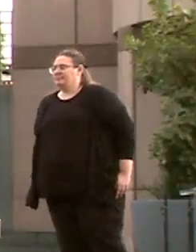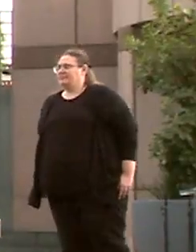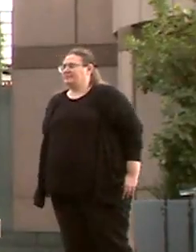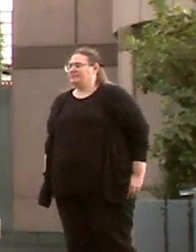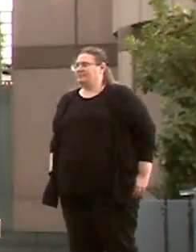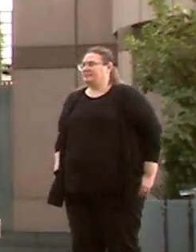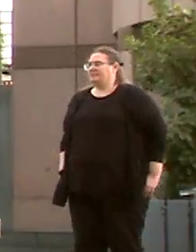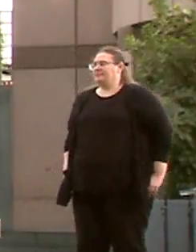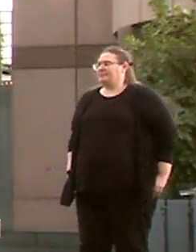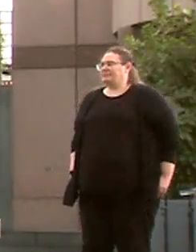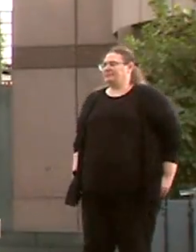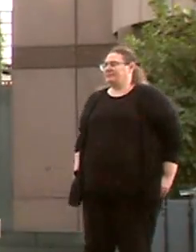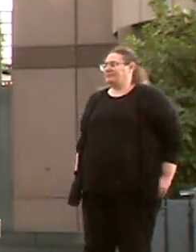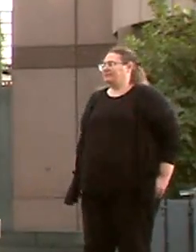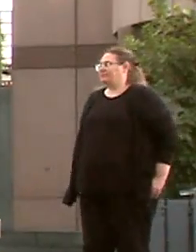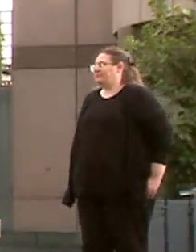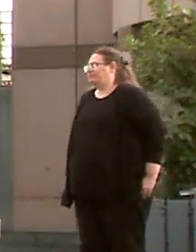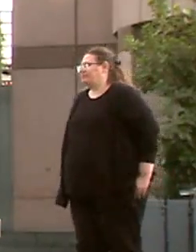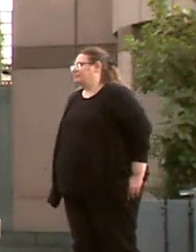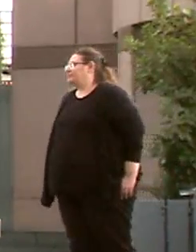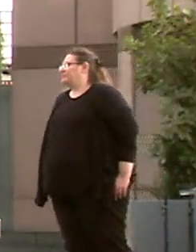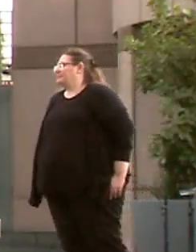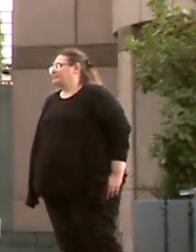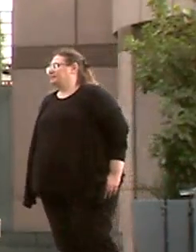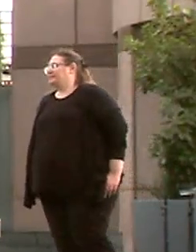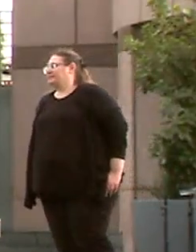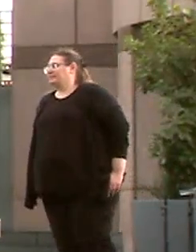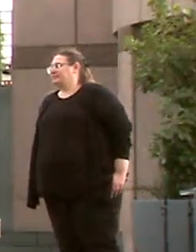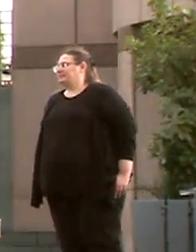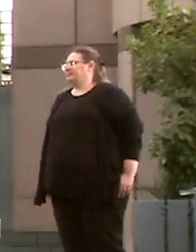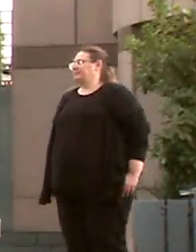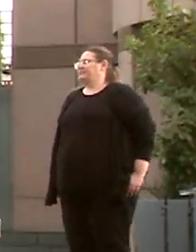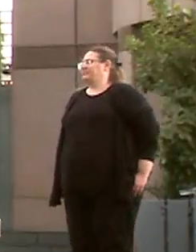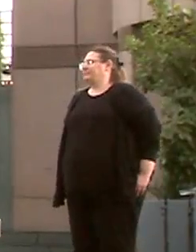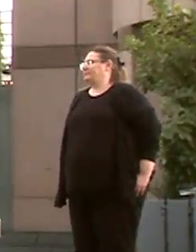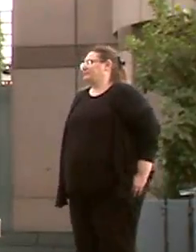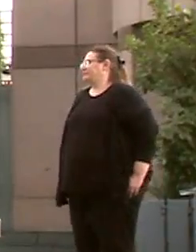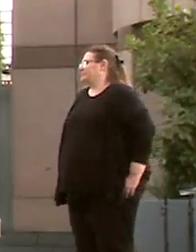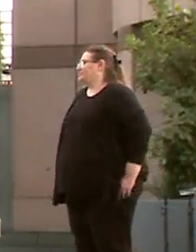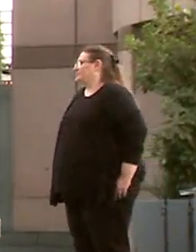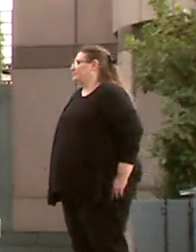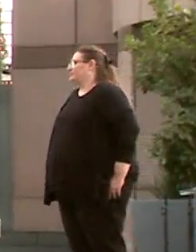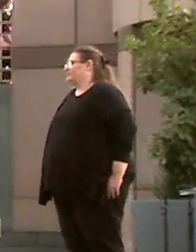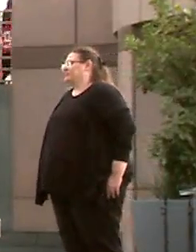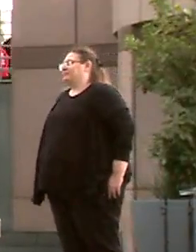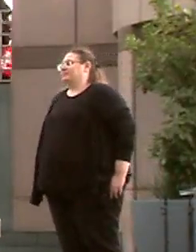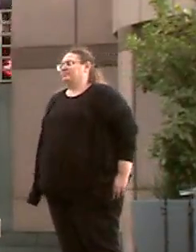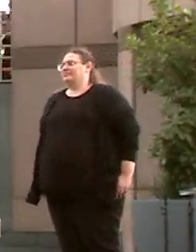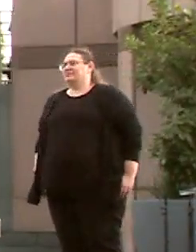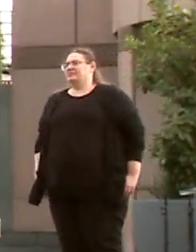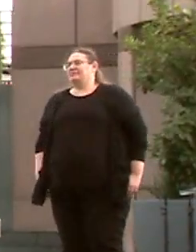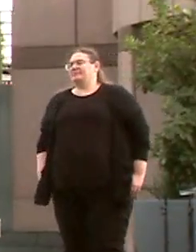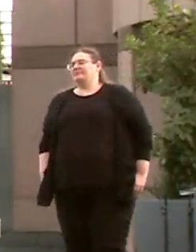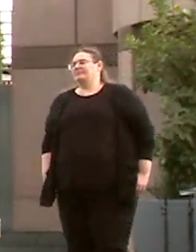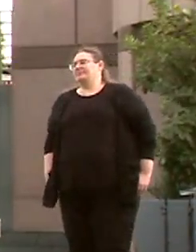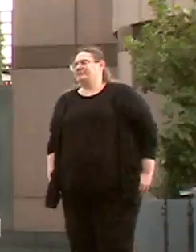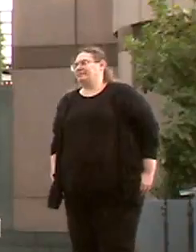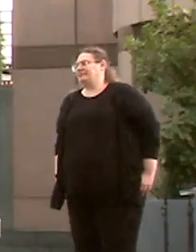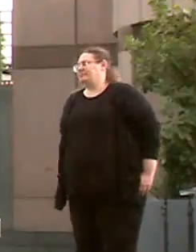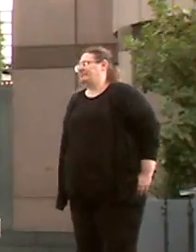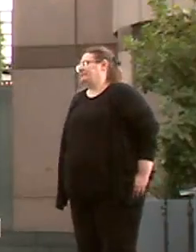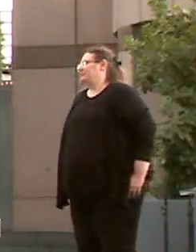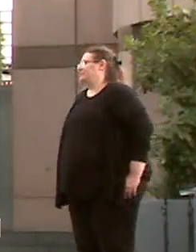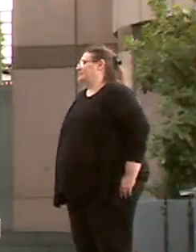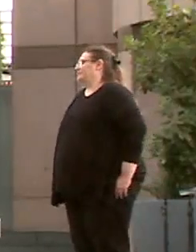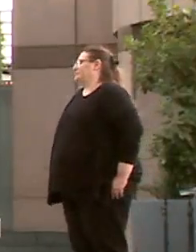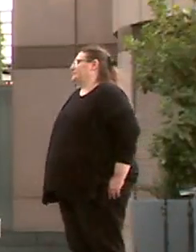part of the filmmaking process, that, you know, whether you're telling a story about someone with a disability or someone from an underrepresented